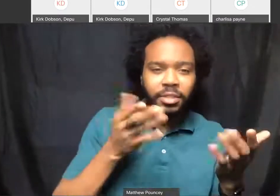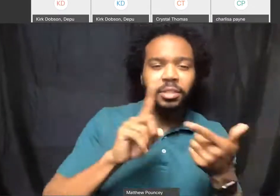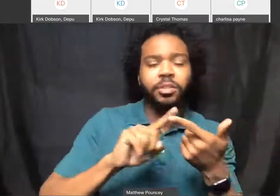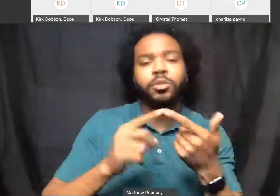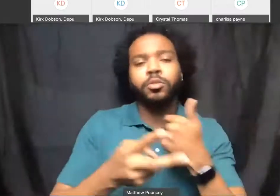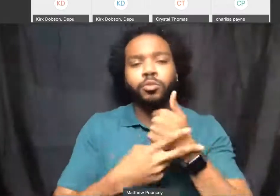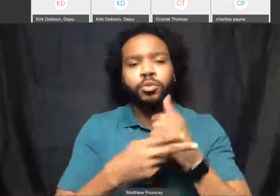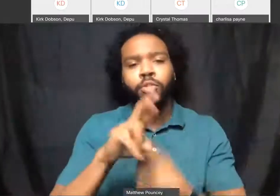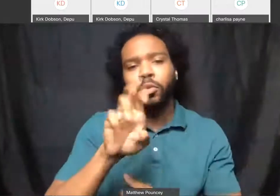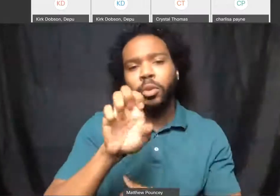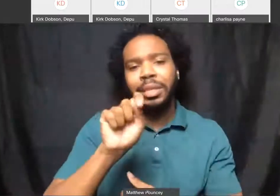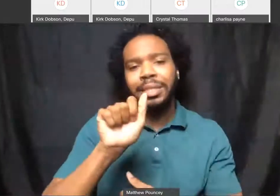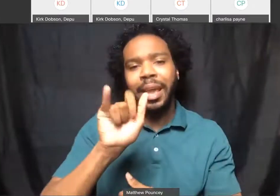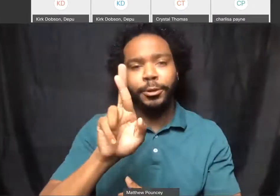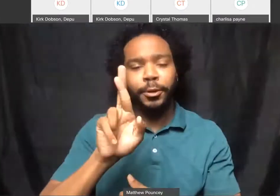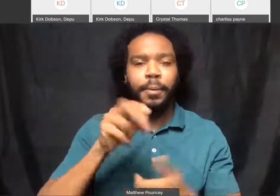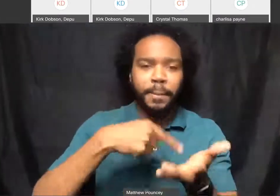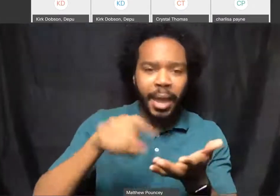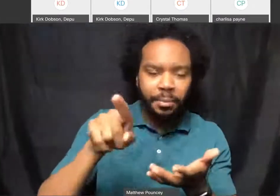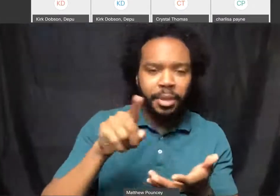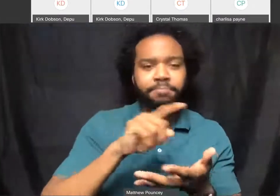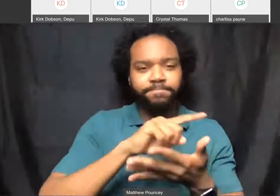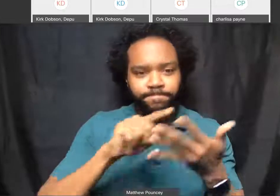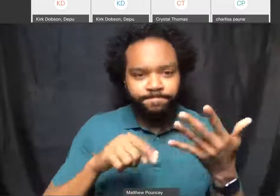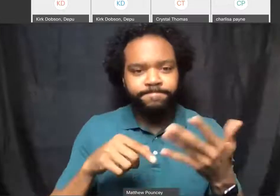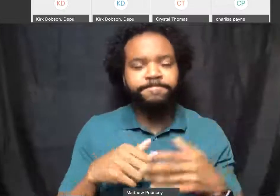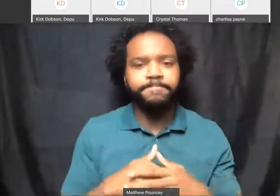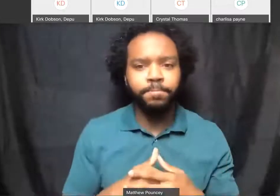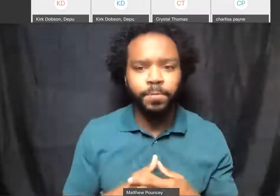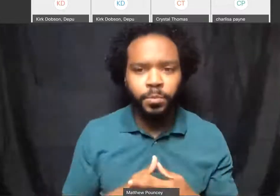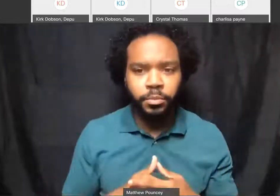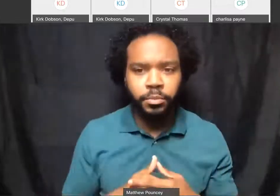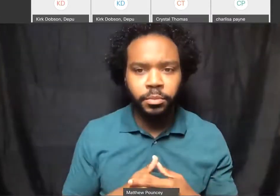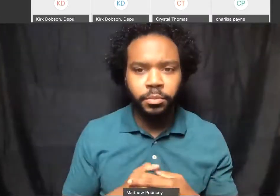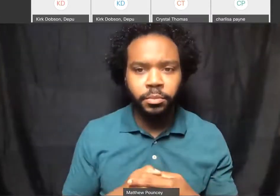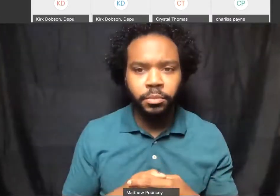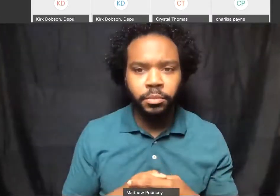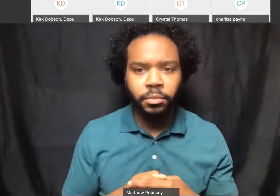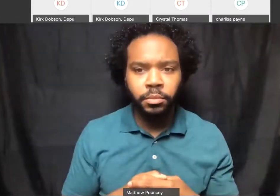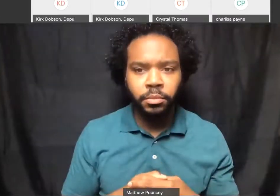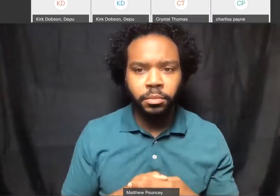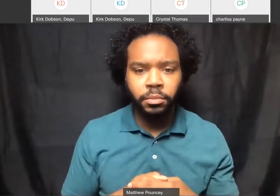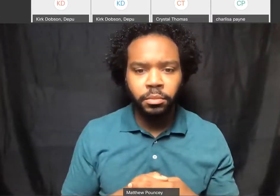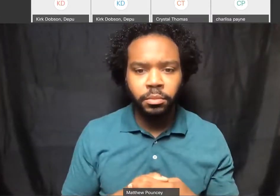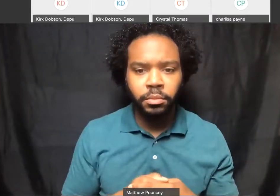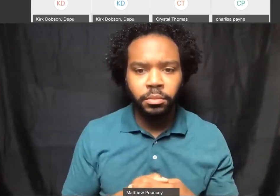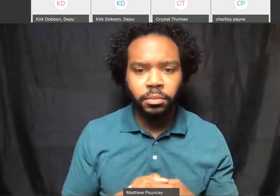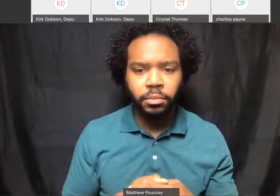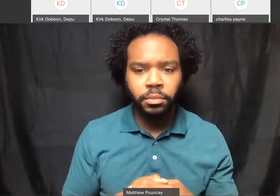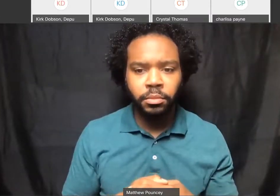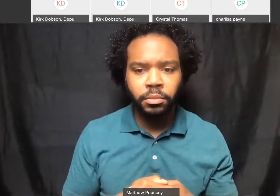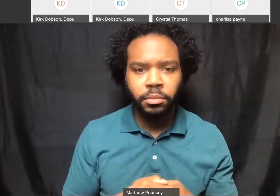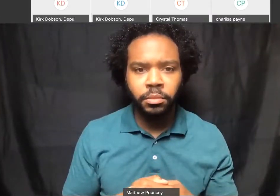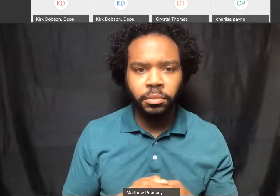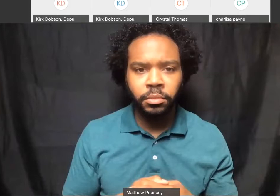with CMS earlier this week, so we can provide an update there. Not all that different from the information we provided